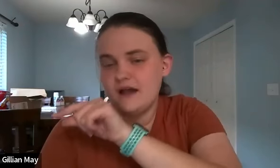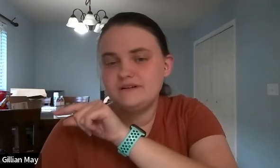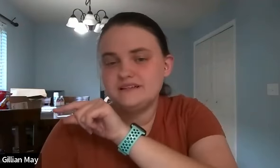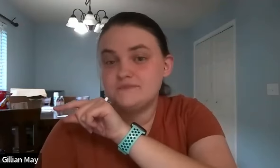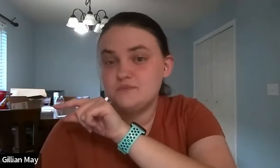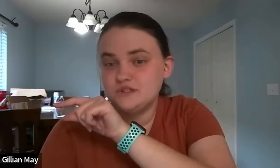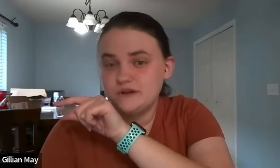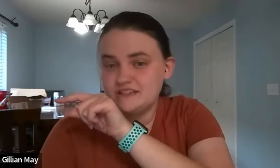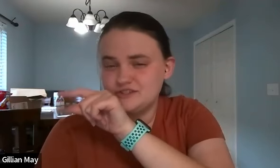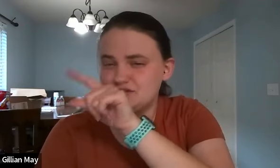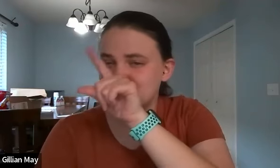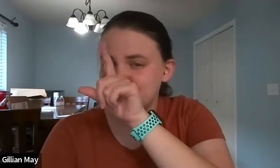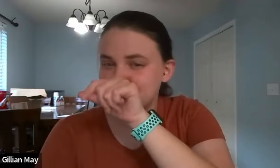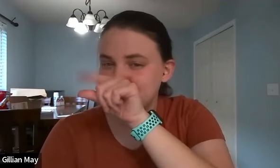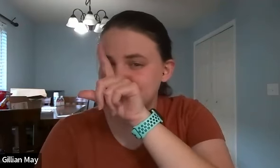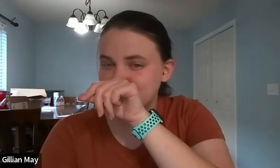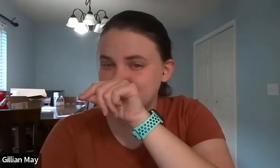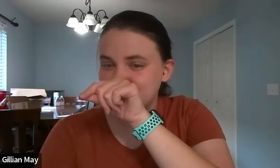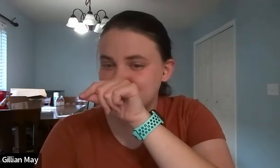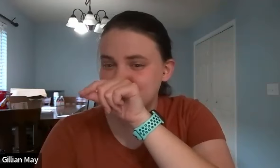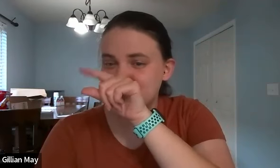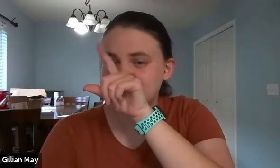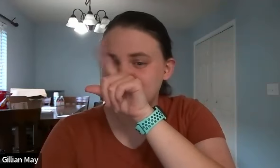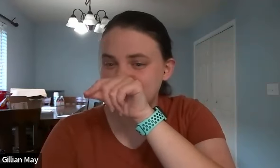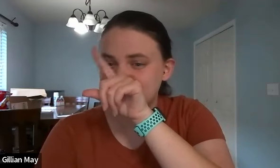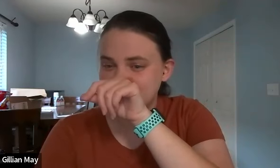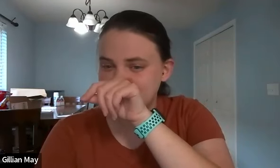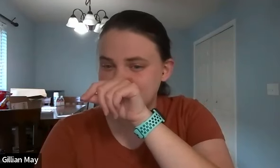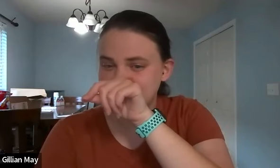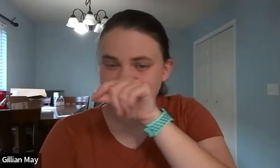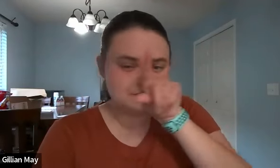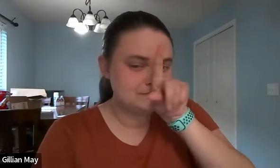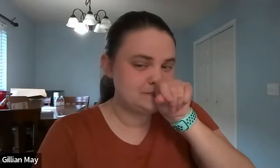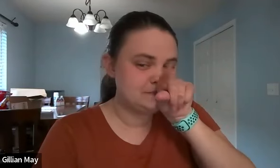I will accept multiple answers for this one. Just thought I said it.